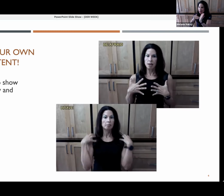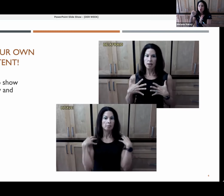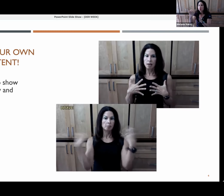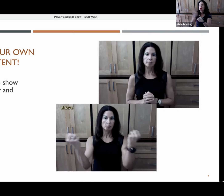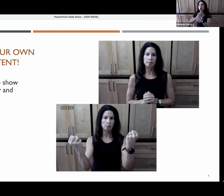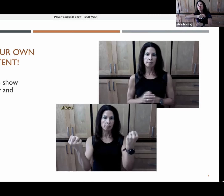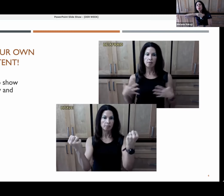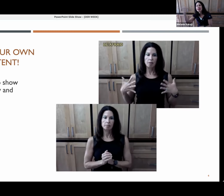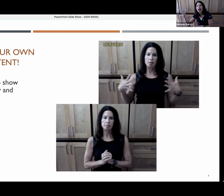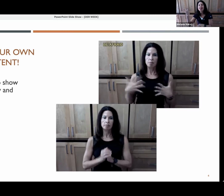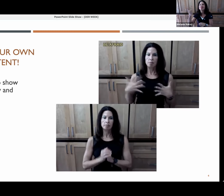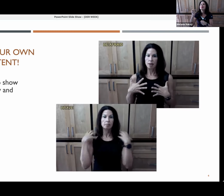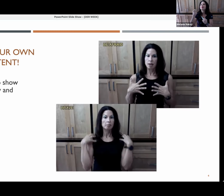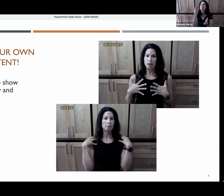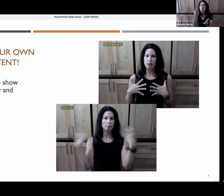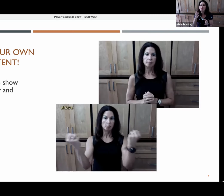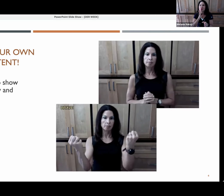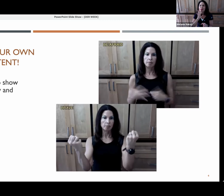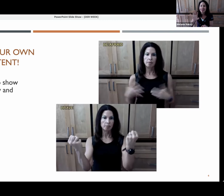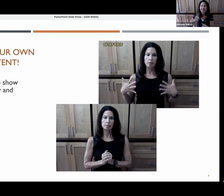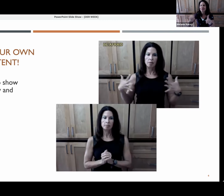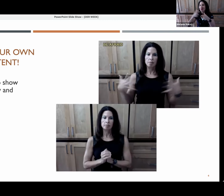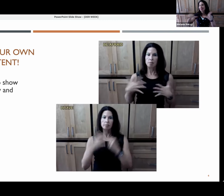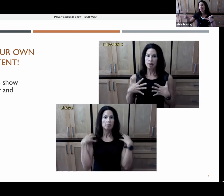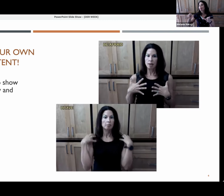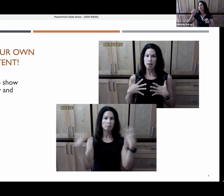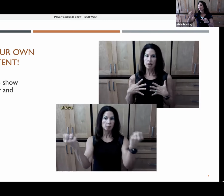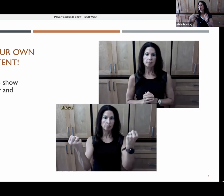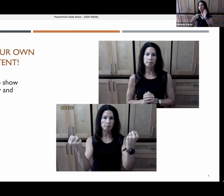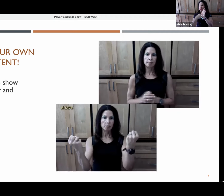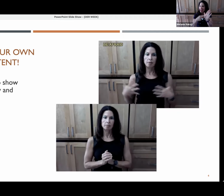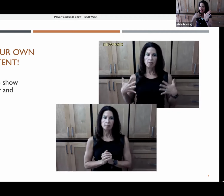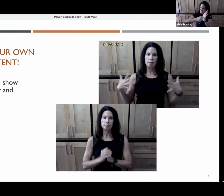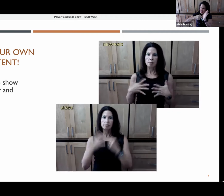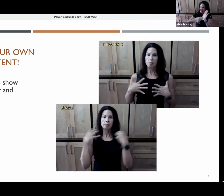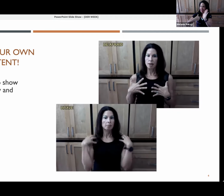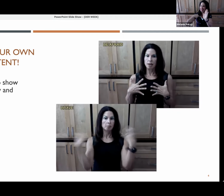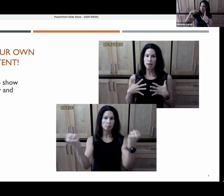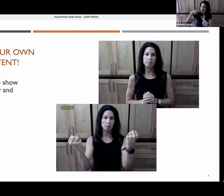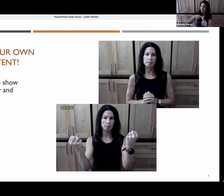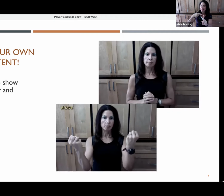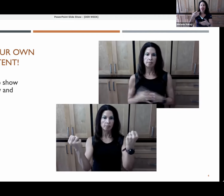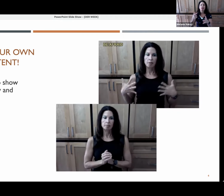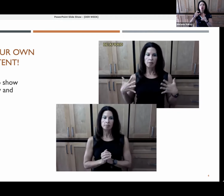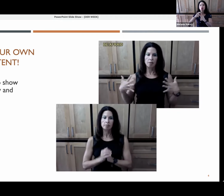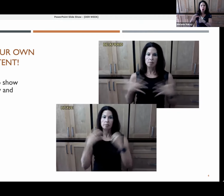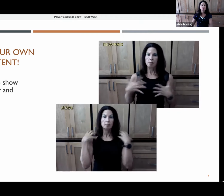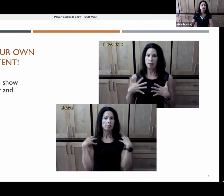And it's repeated again and again. And, different languages emphasize